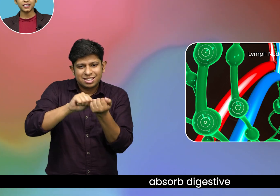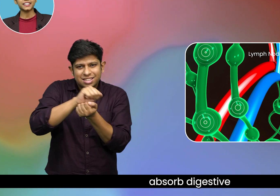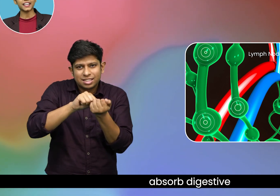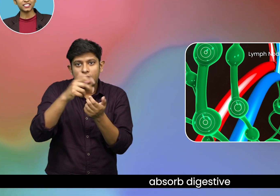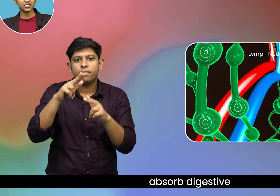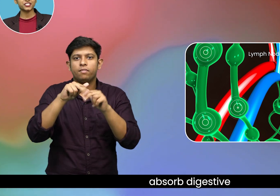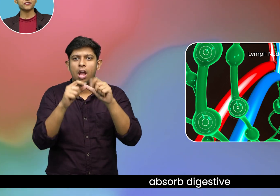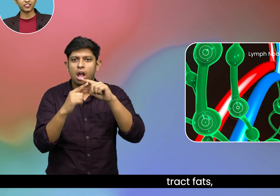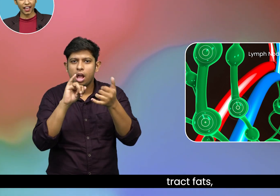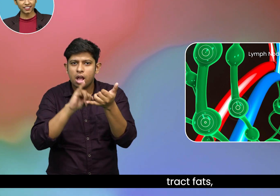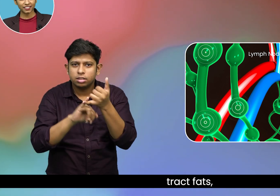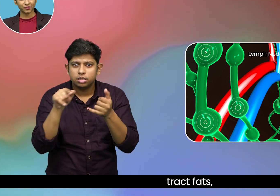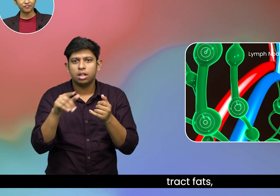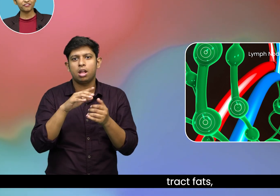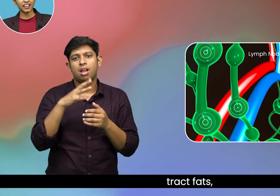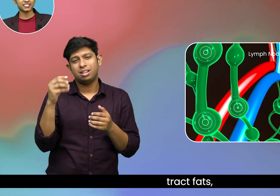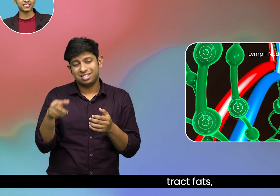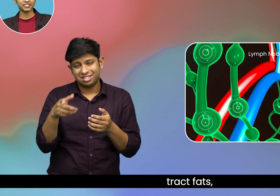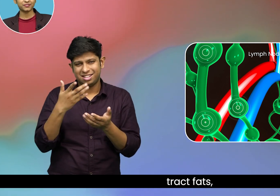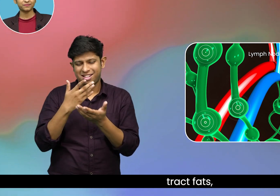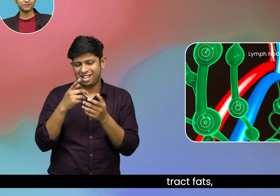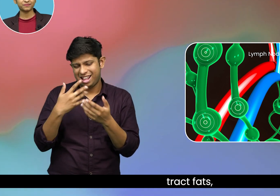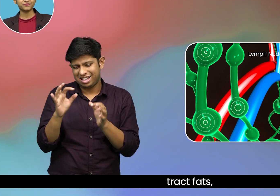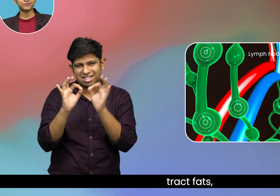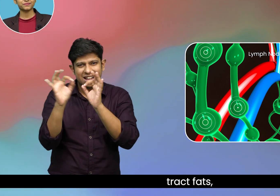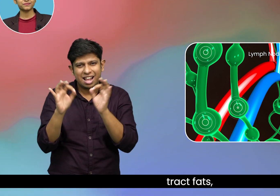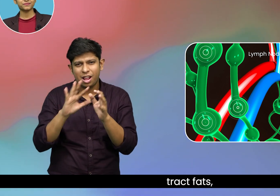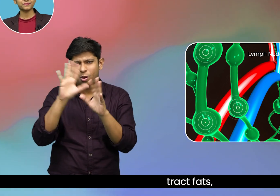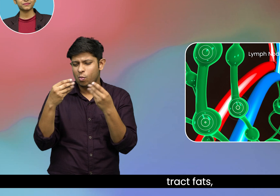absorb digestive tract fats,